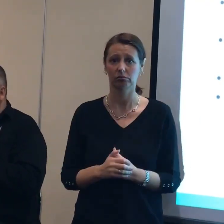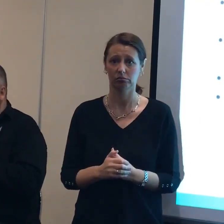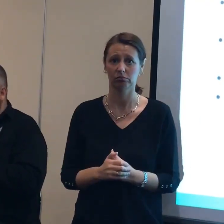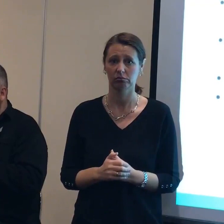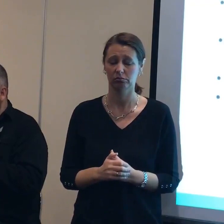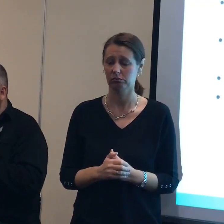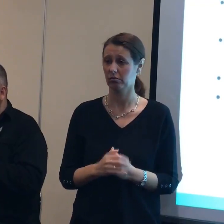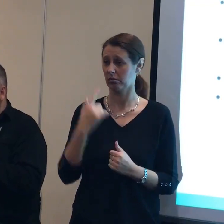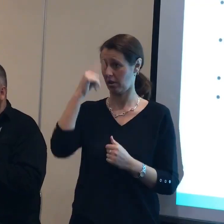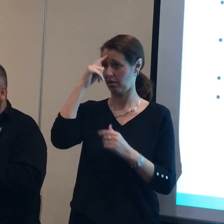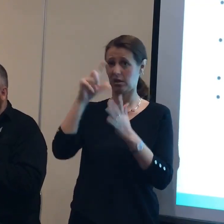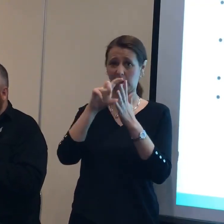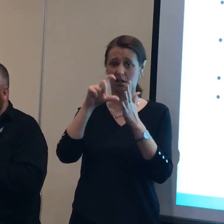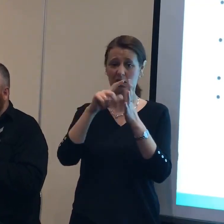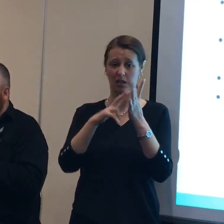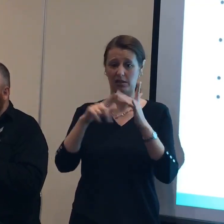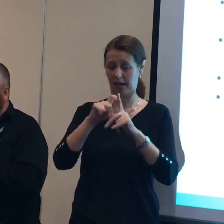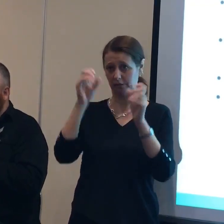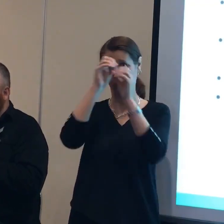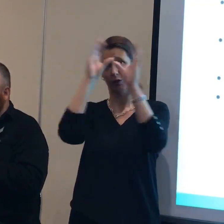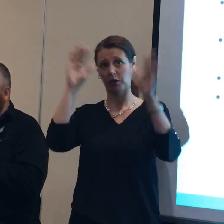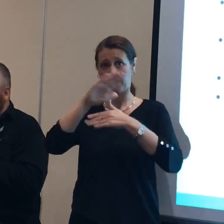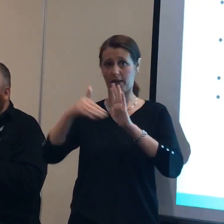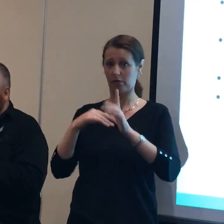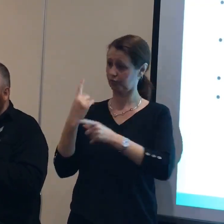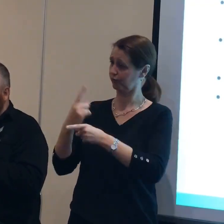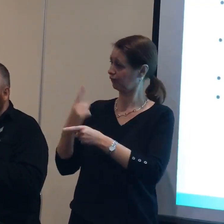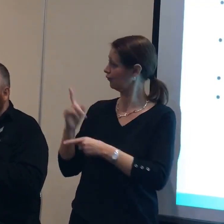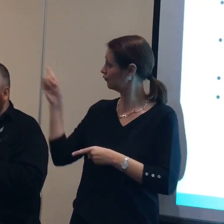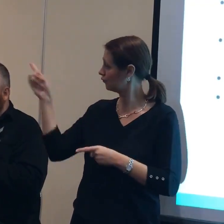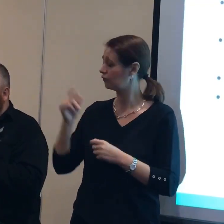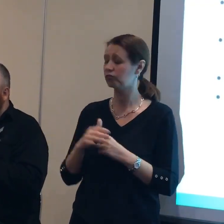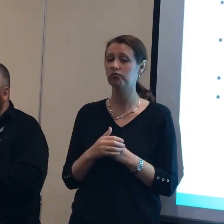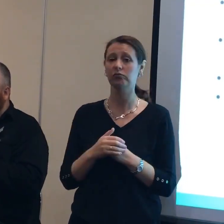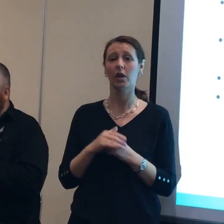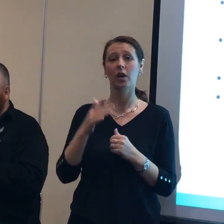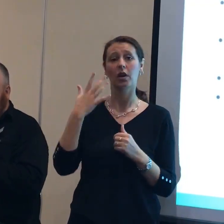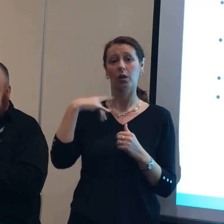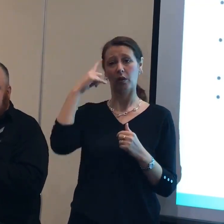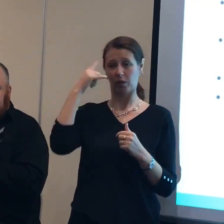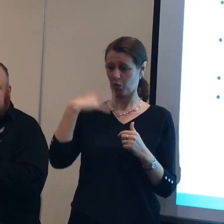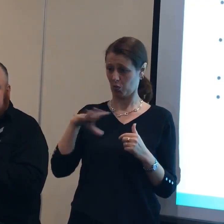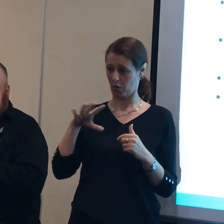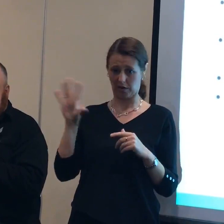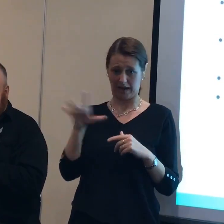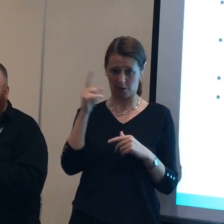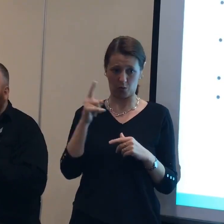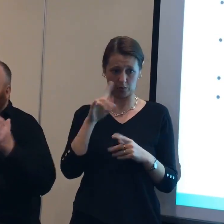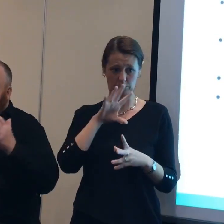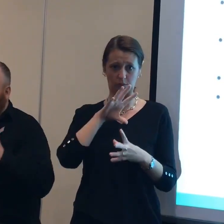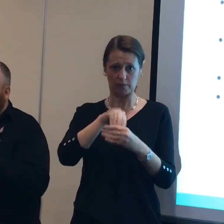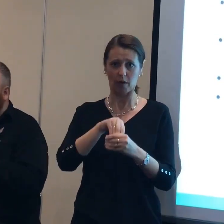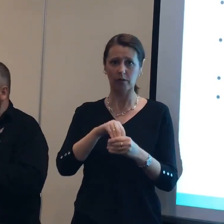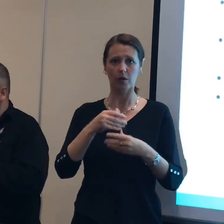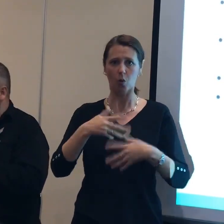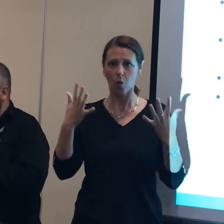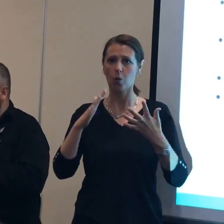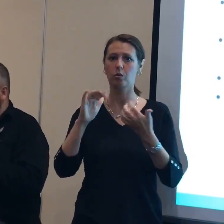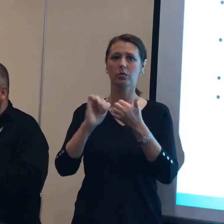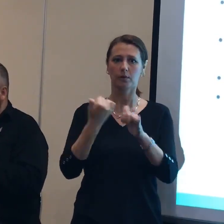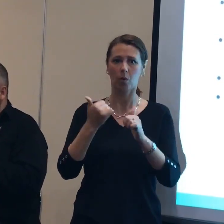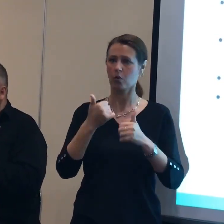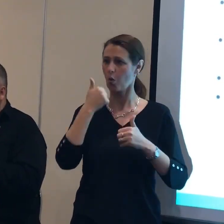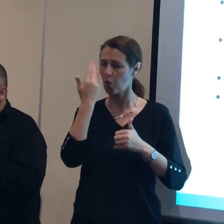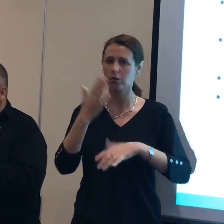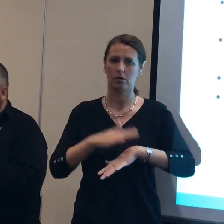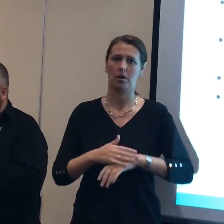think you know, David's vision at the end there, we want you know, everyone to be able to participate in all forms of sport at all